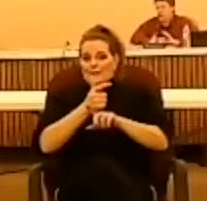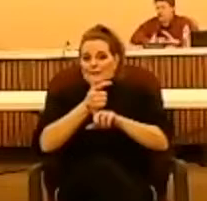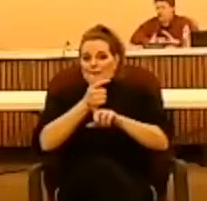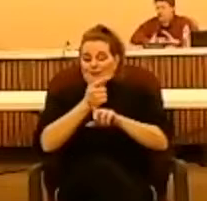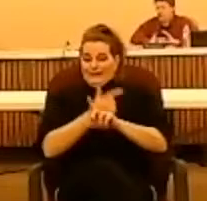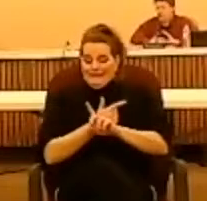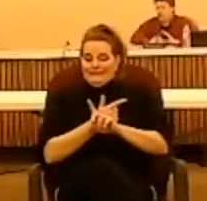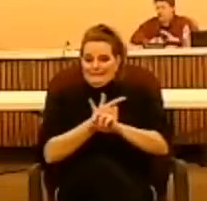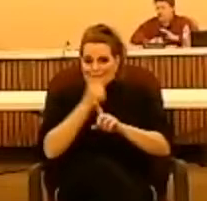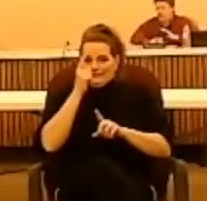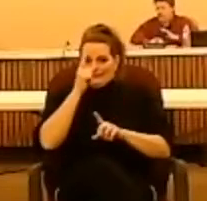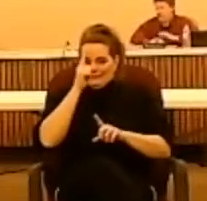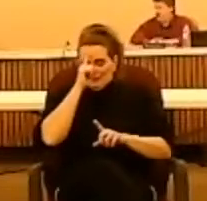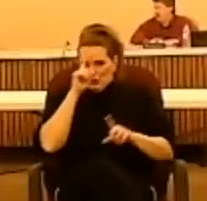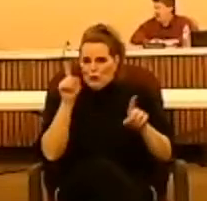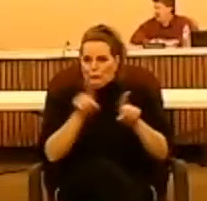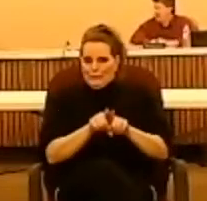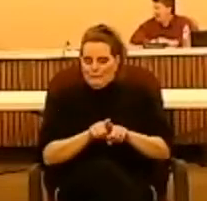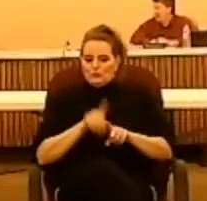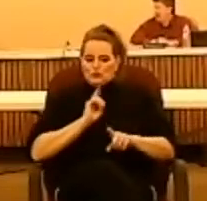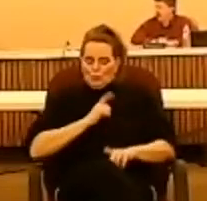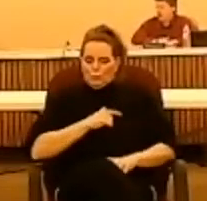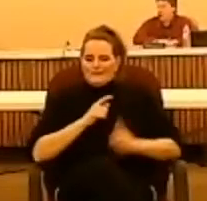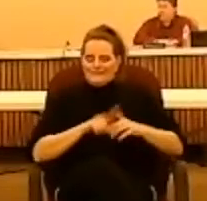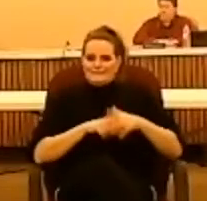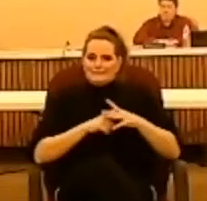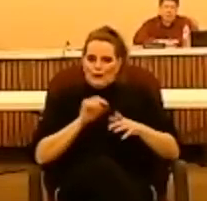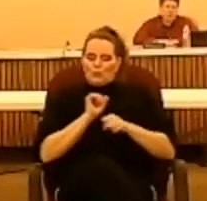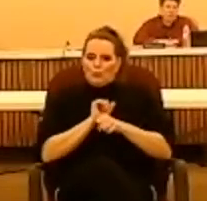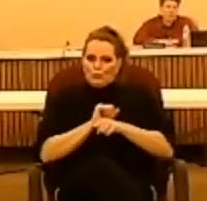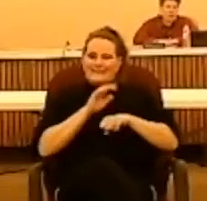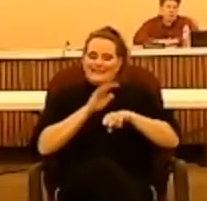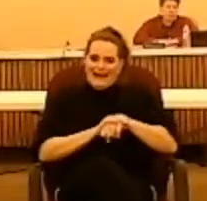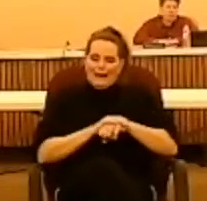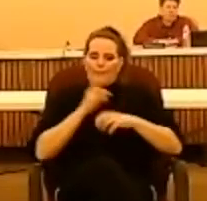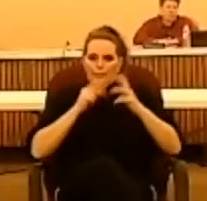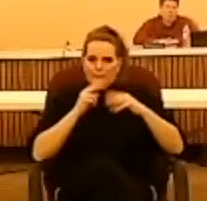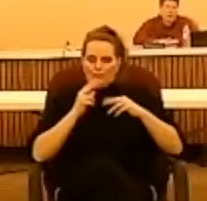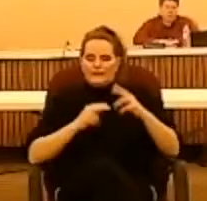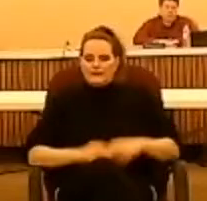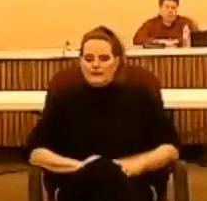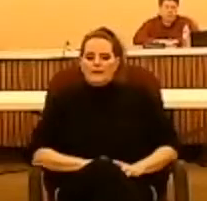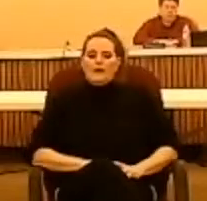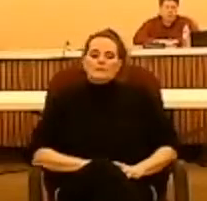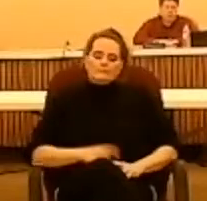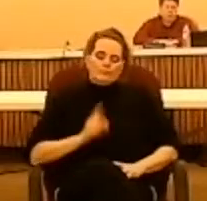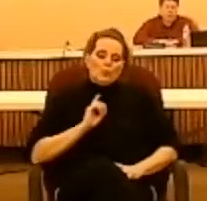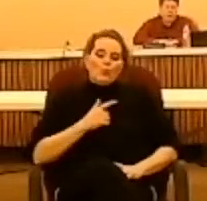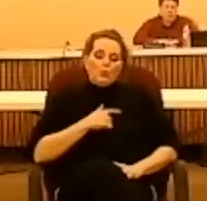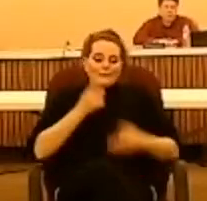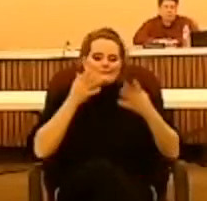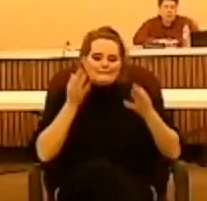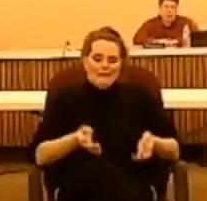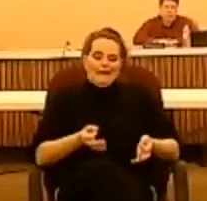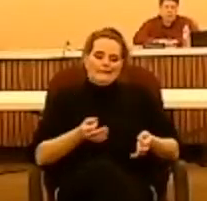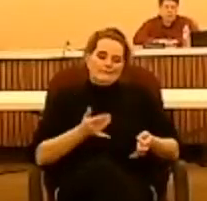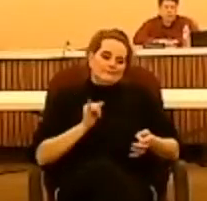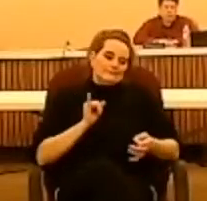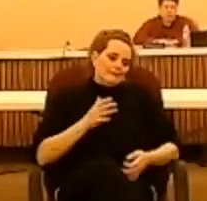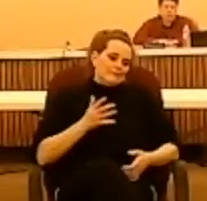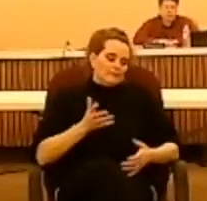on the facility. It's up to us whether we want to allow us to